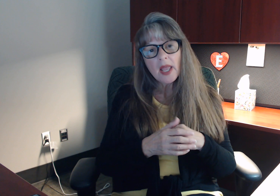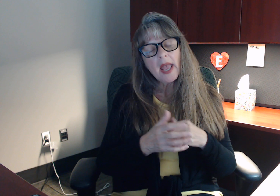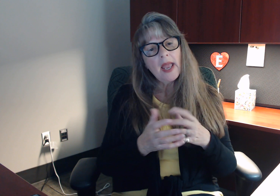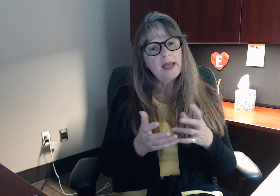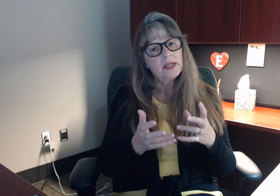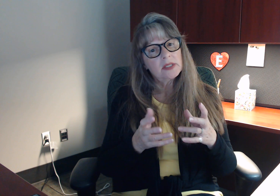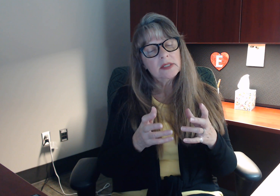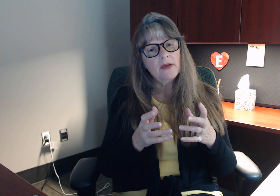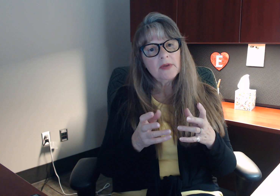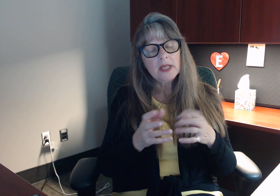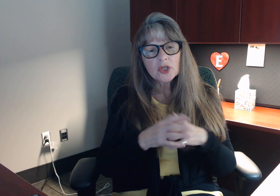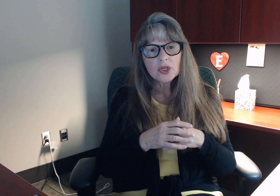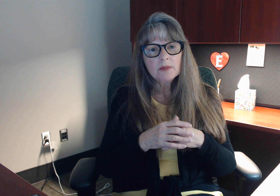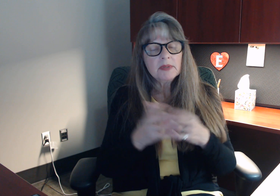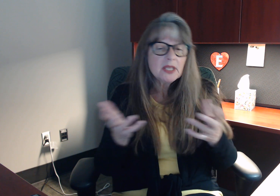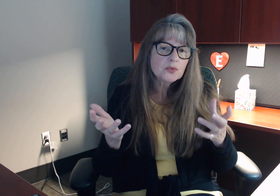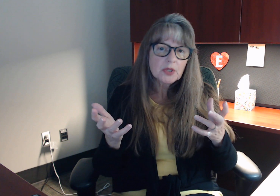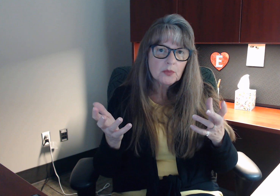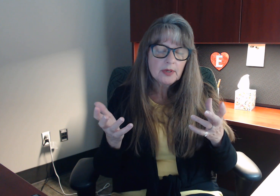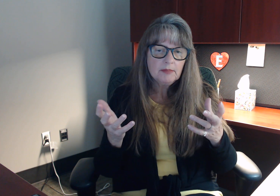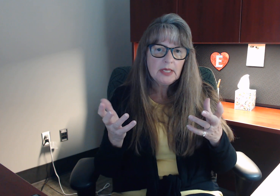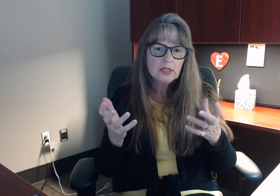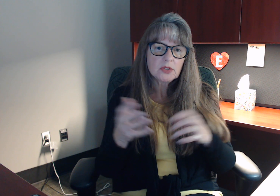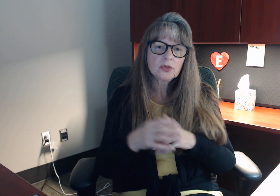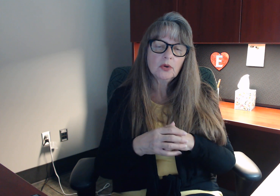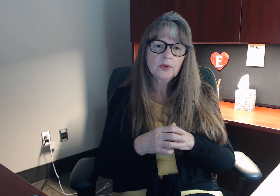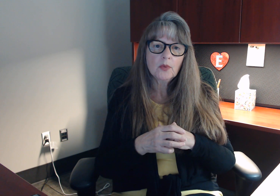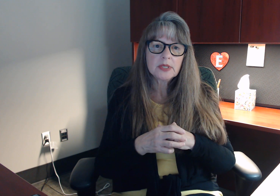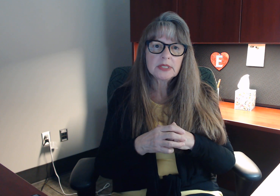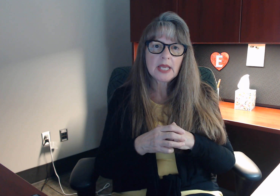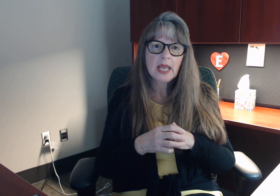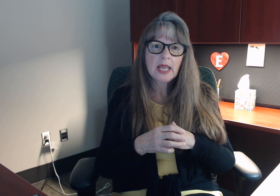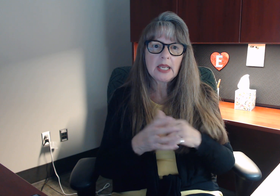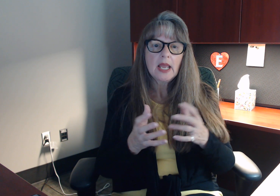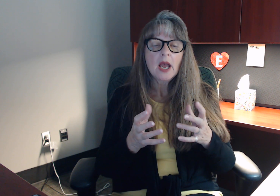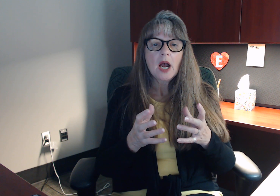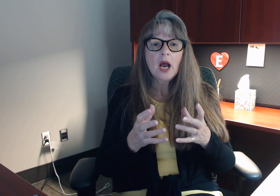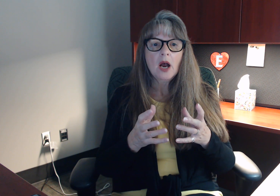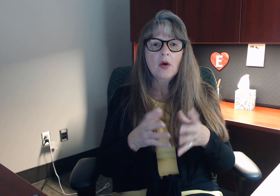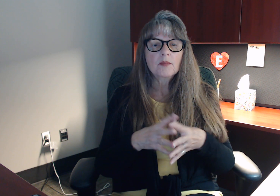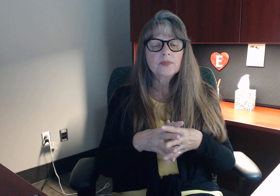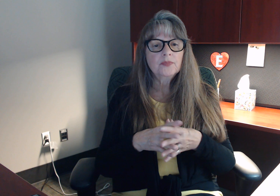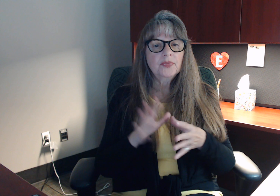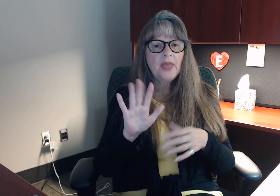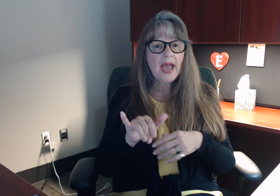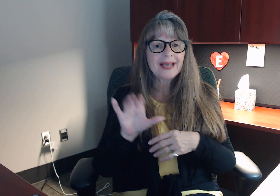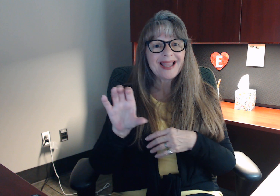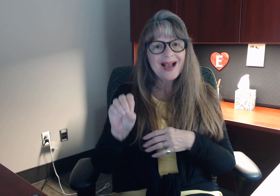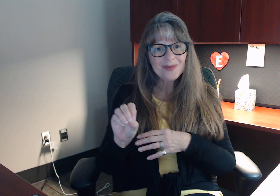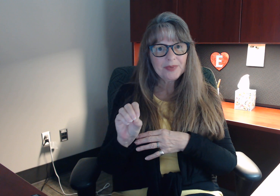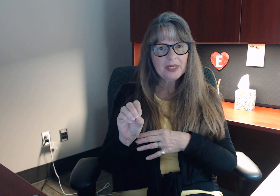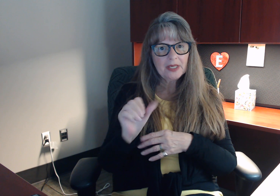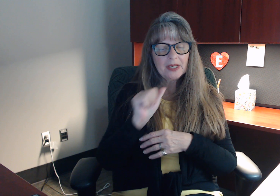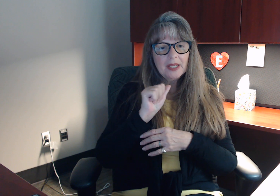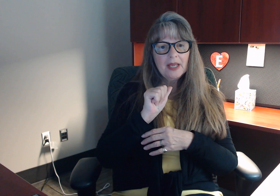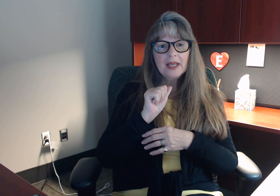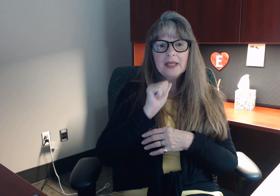and it's a definition, but that's really what it means. So if you want to say that company is